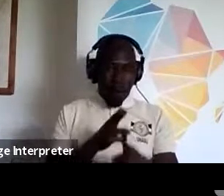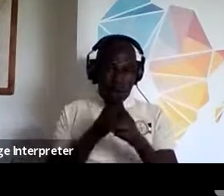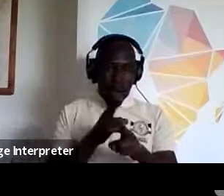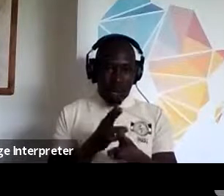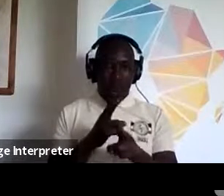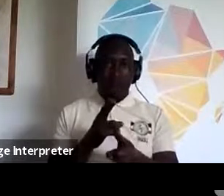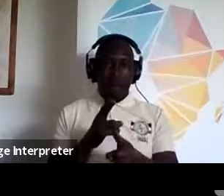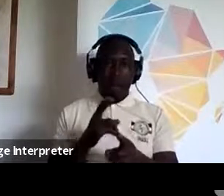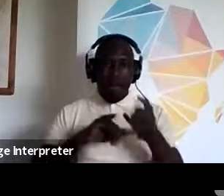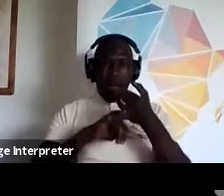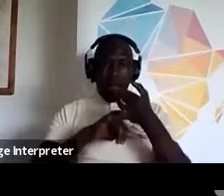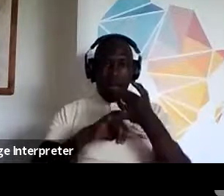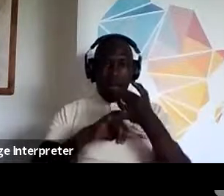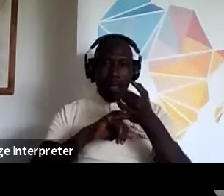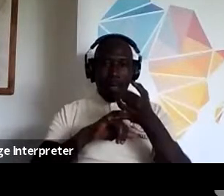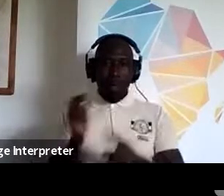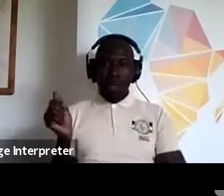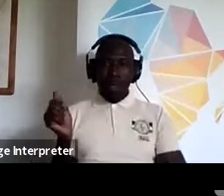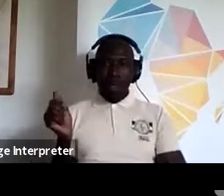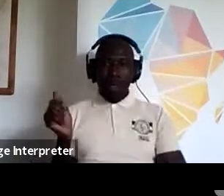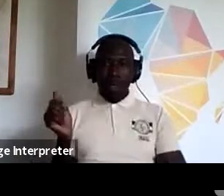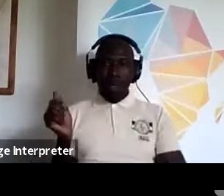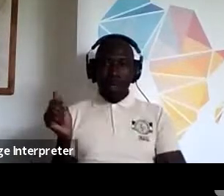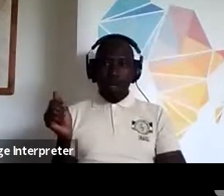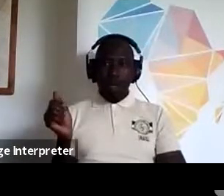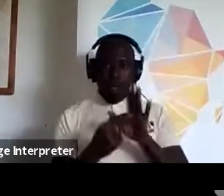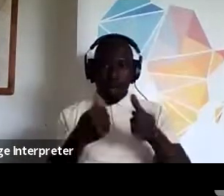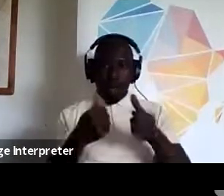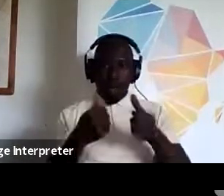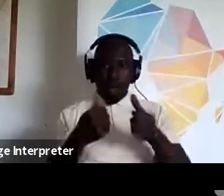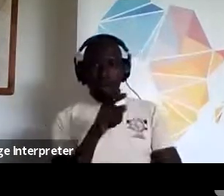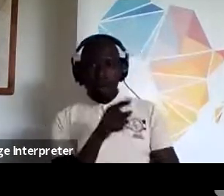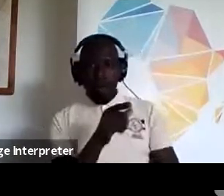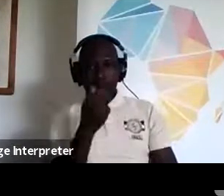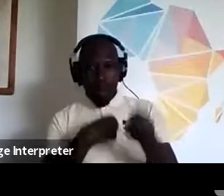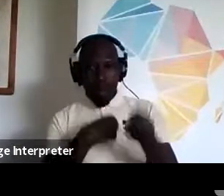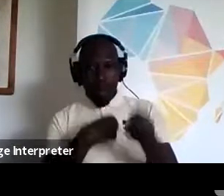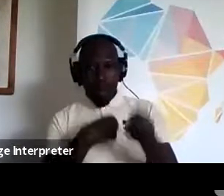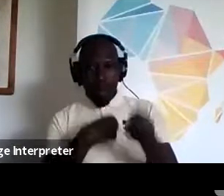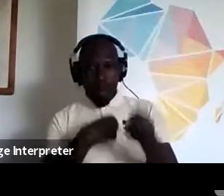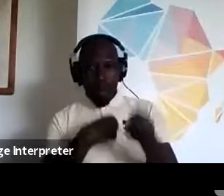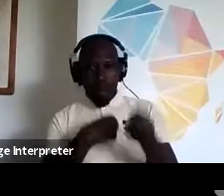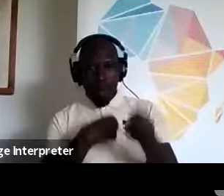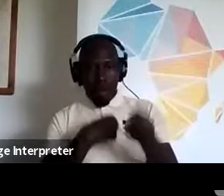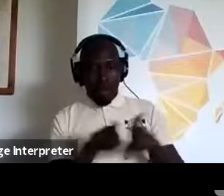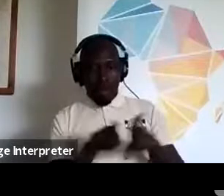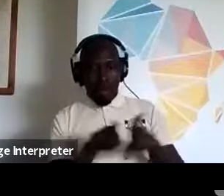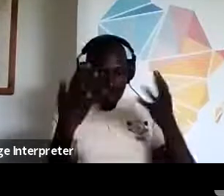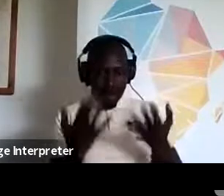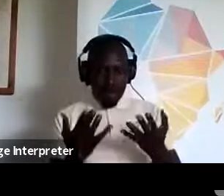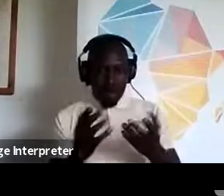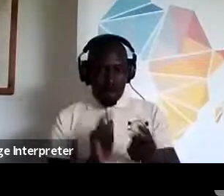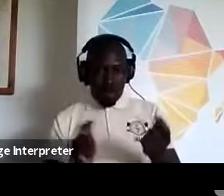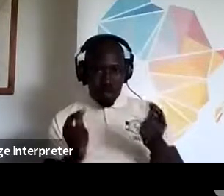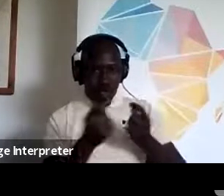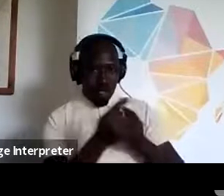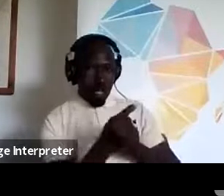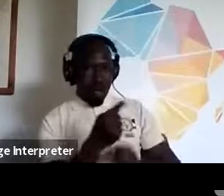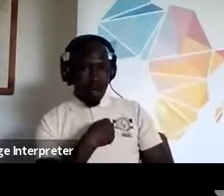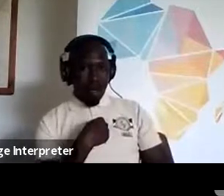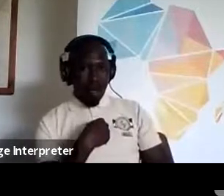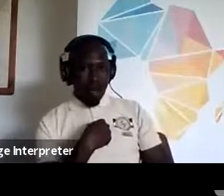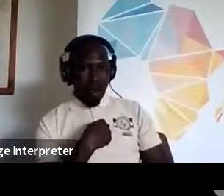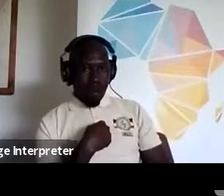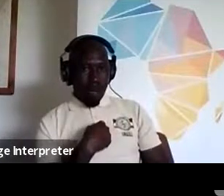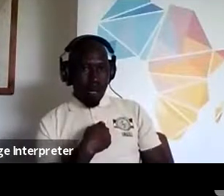Honorable, someone introducing herself as an activist, I turned down that title of